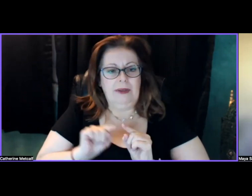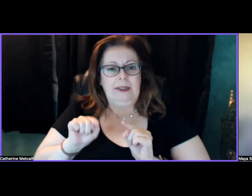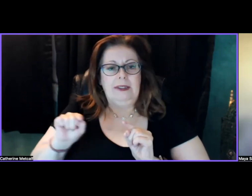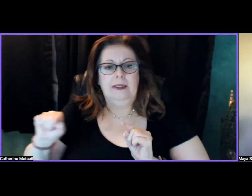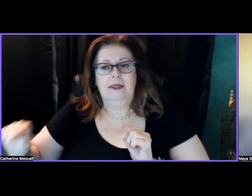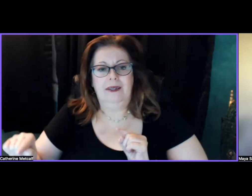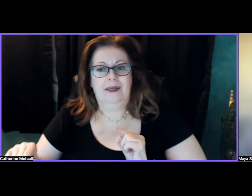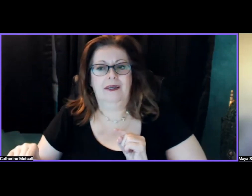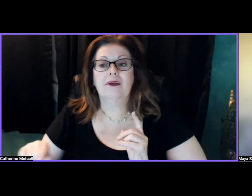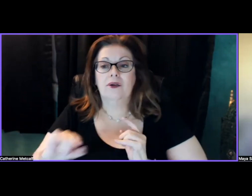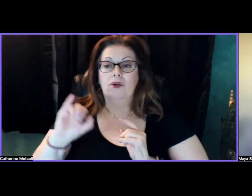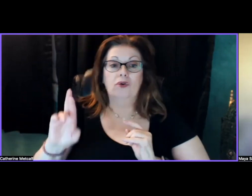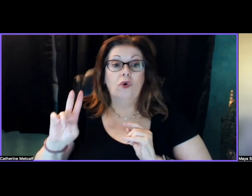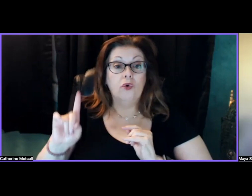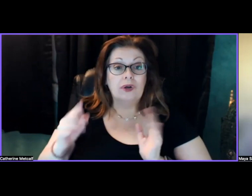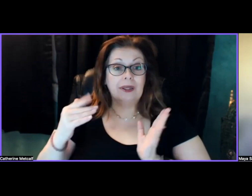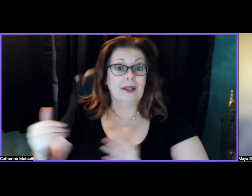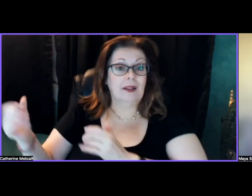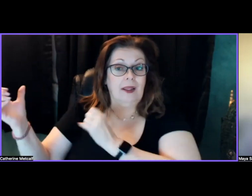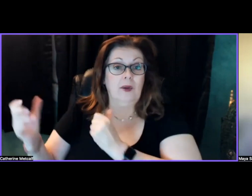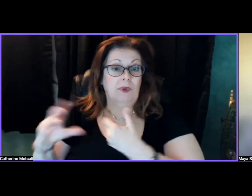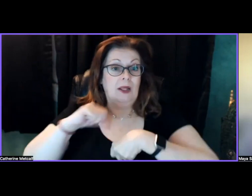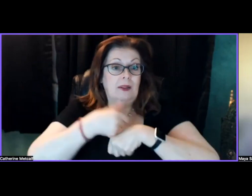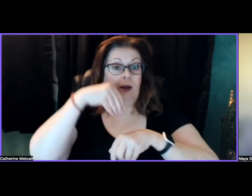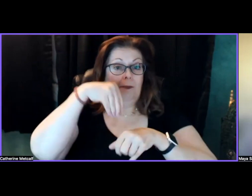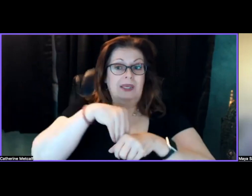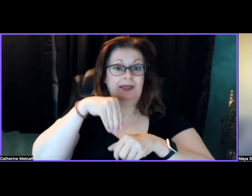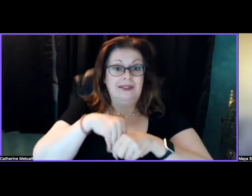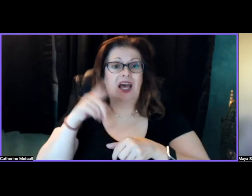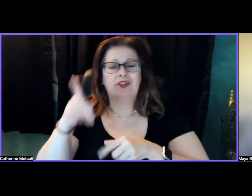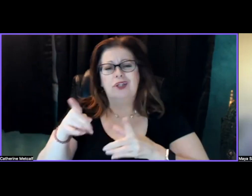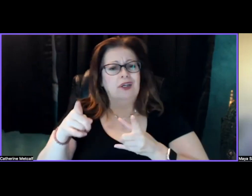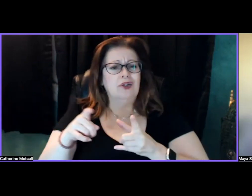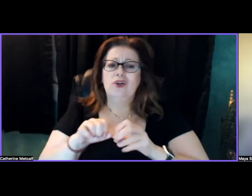the Jordan left me, and my friend laughed from inside. She said I was prolific, and I was.